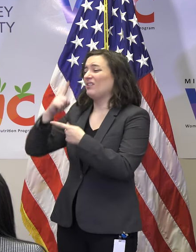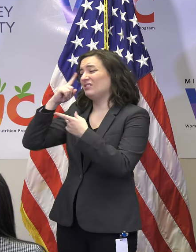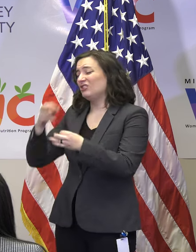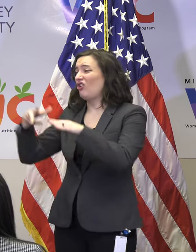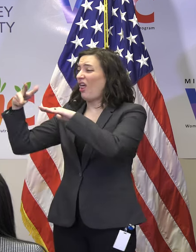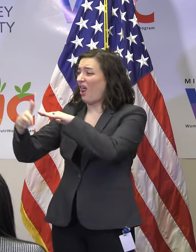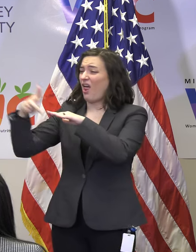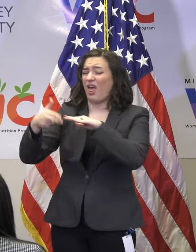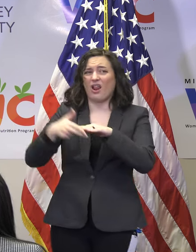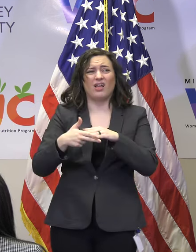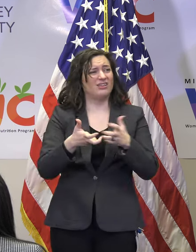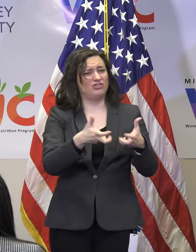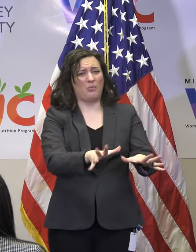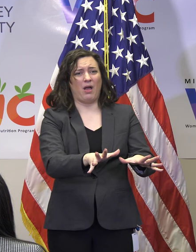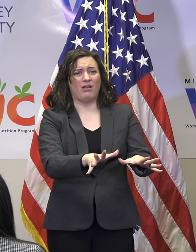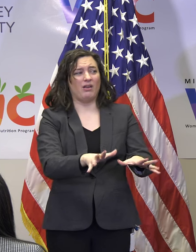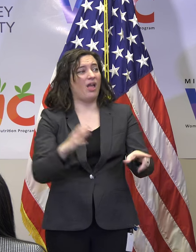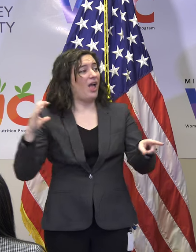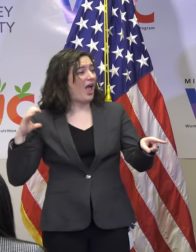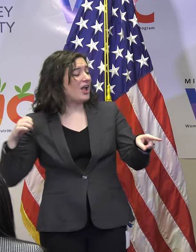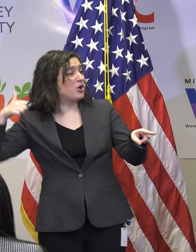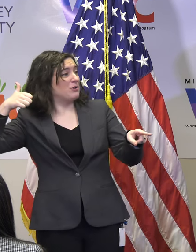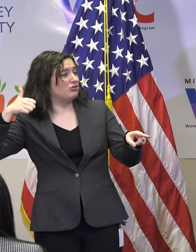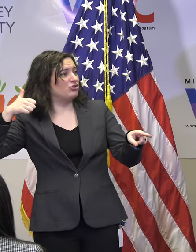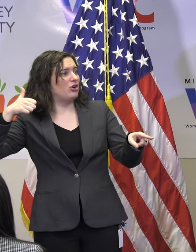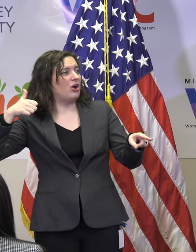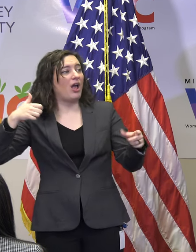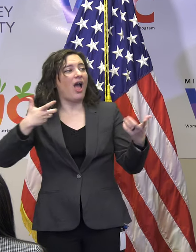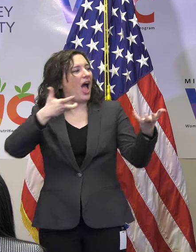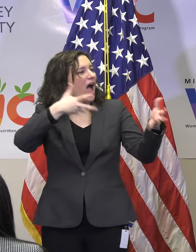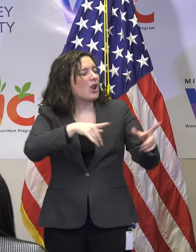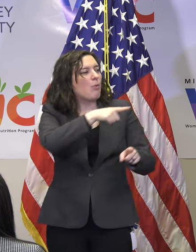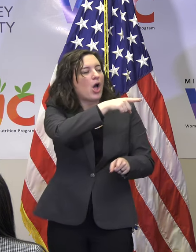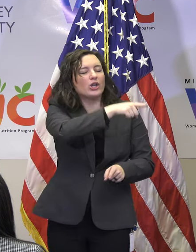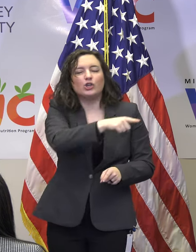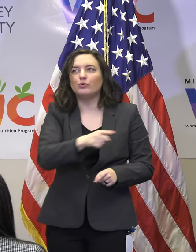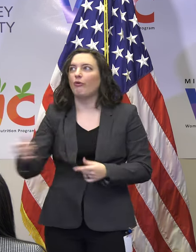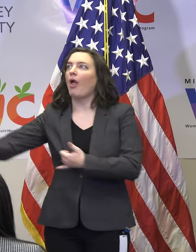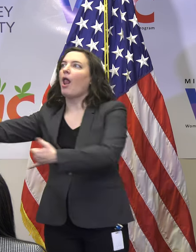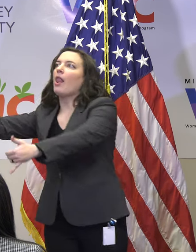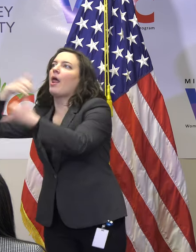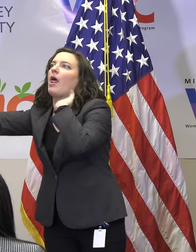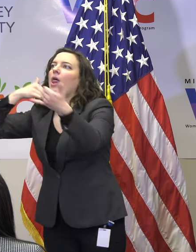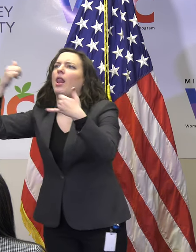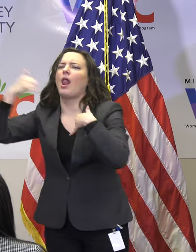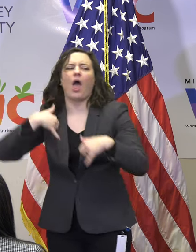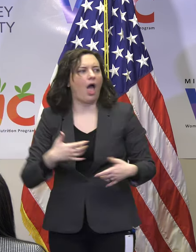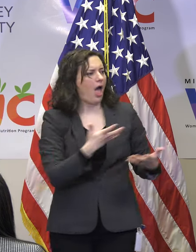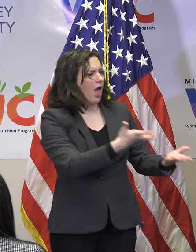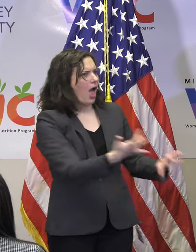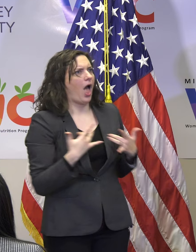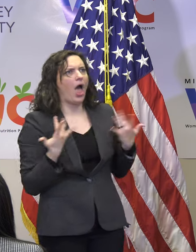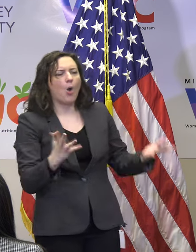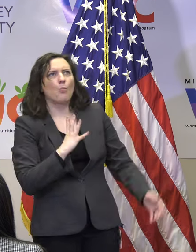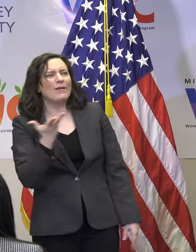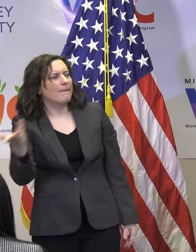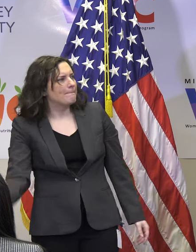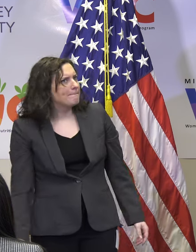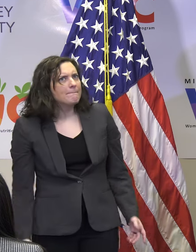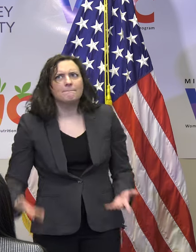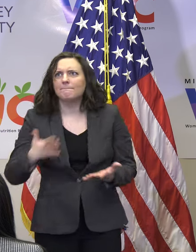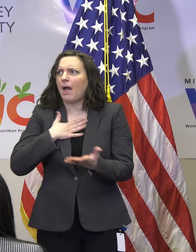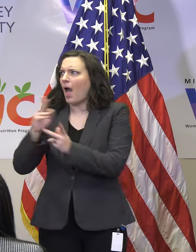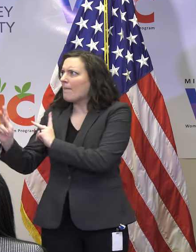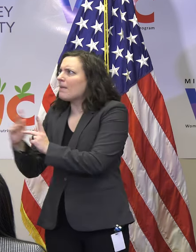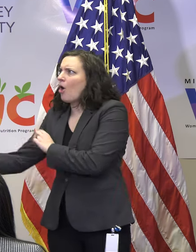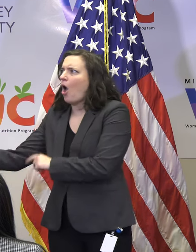to take the calls that come in from legislators and others who can't understand why they're now getting calls about